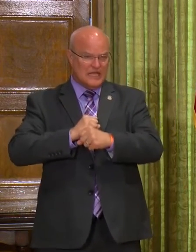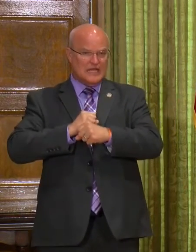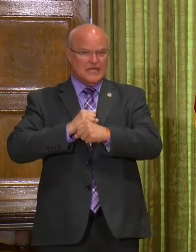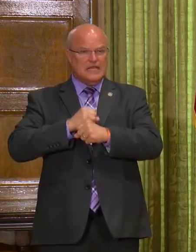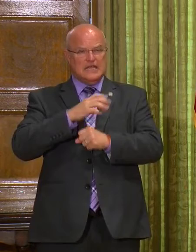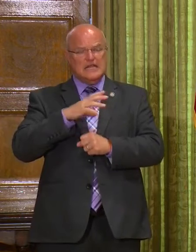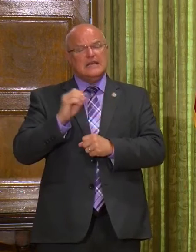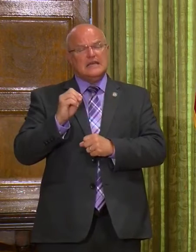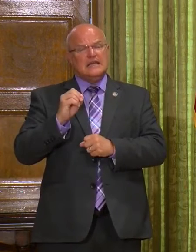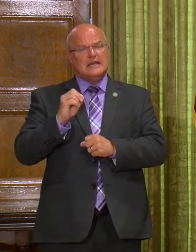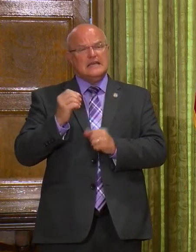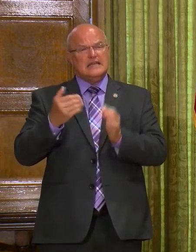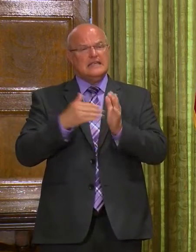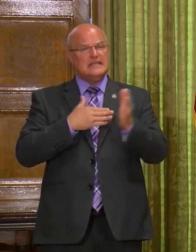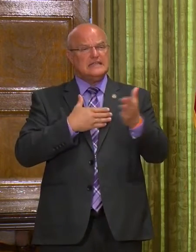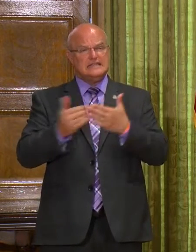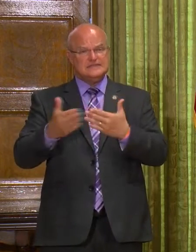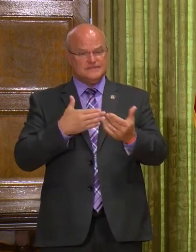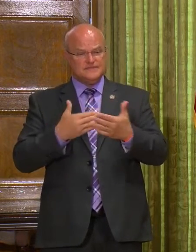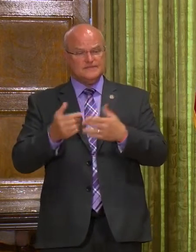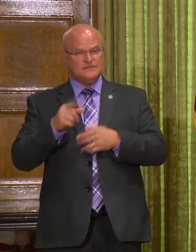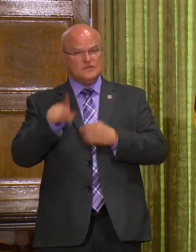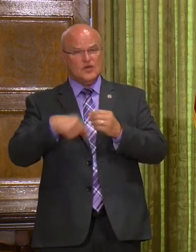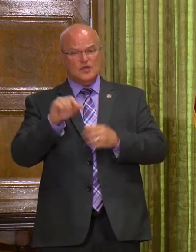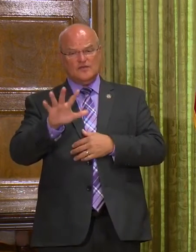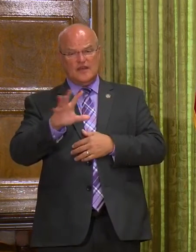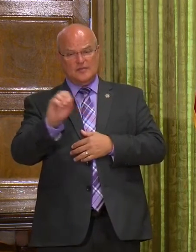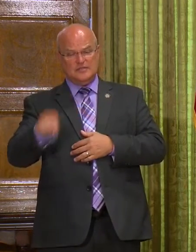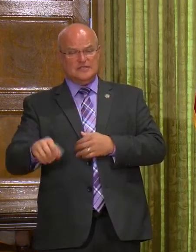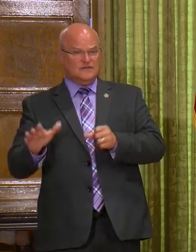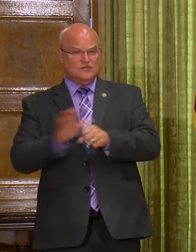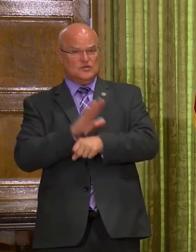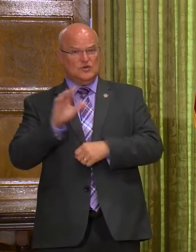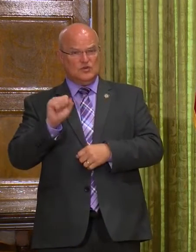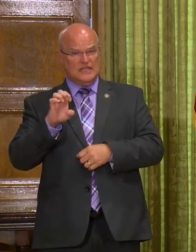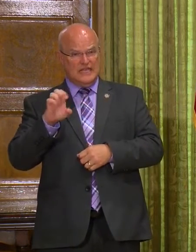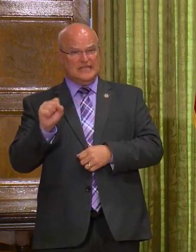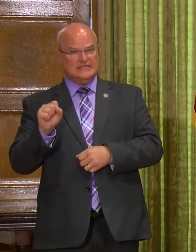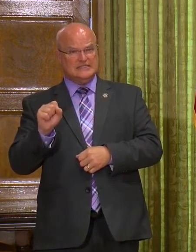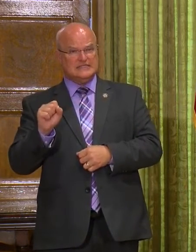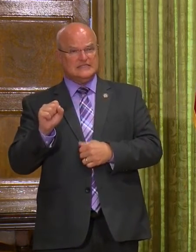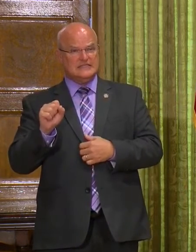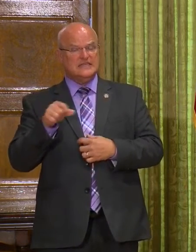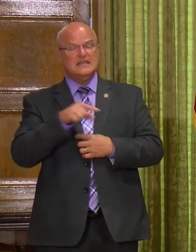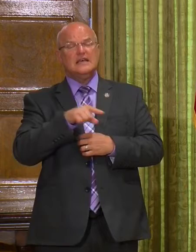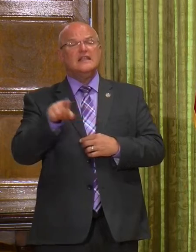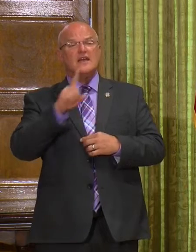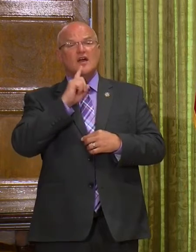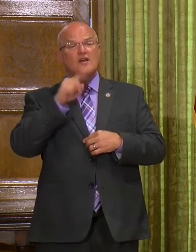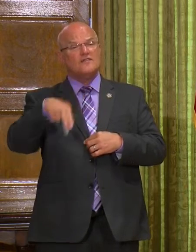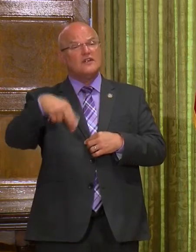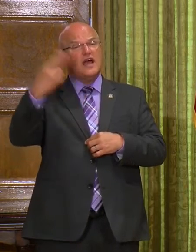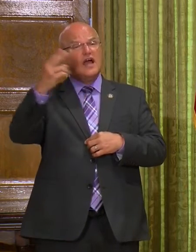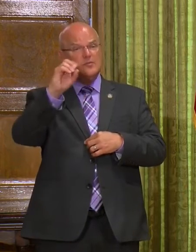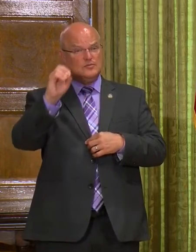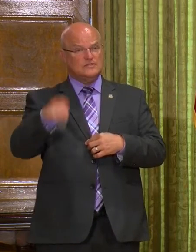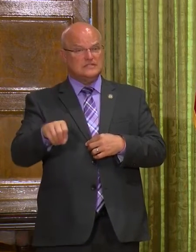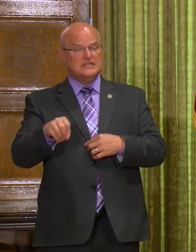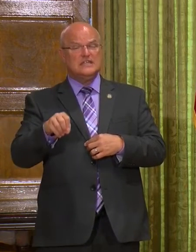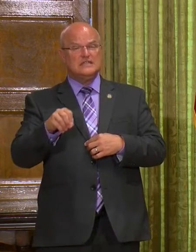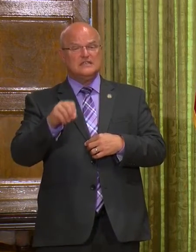And again, even though they're only about 5% of our total cases, they are a very high